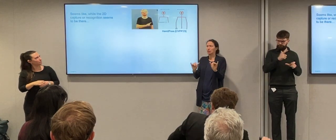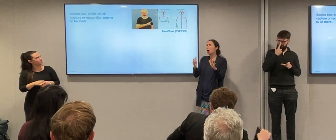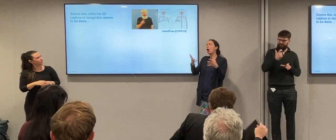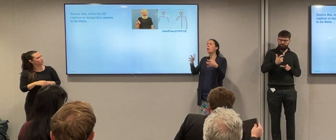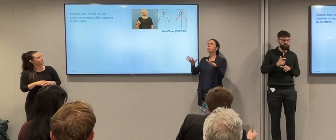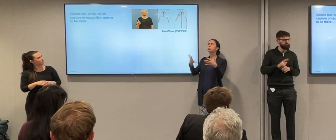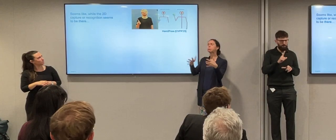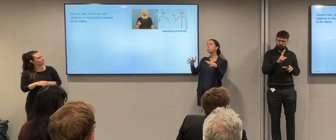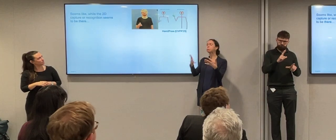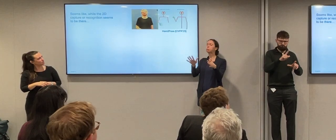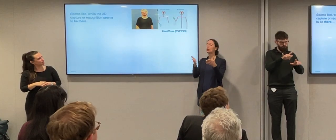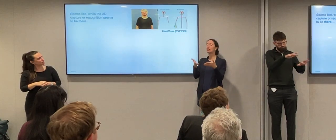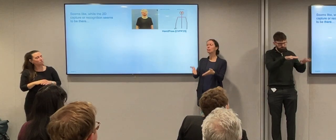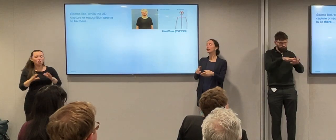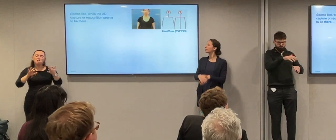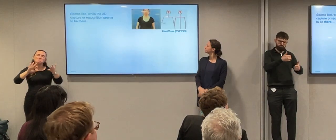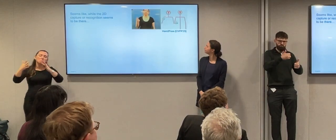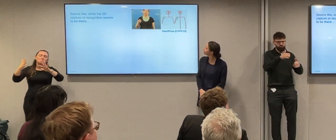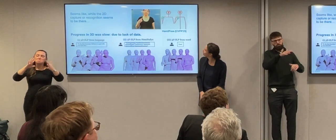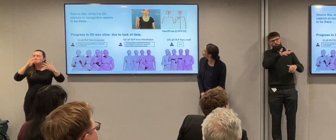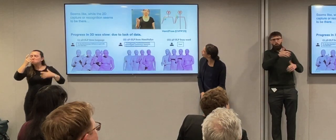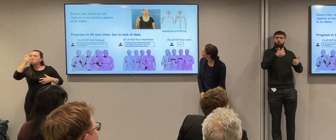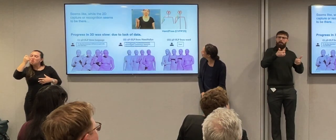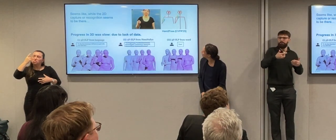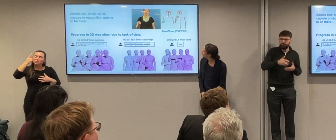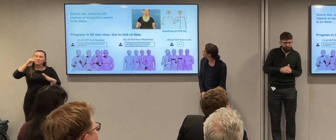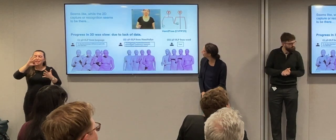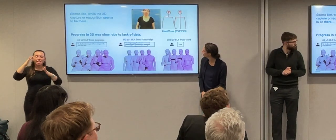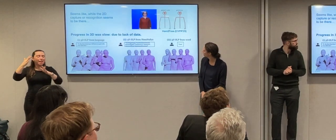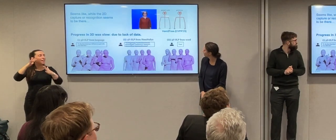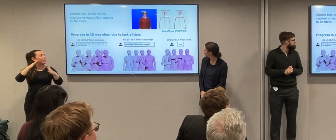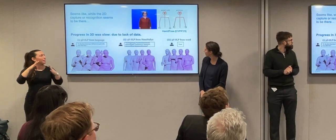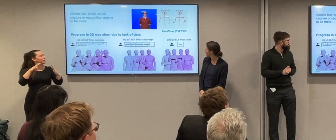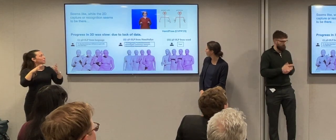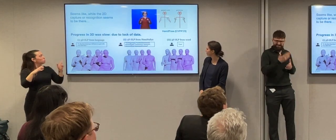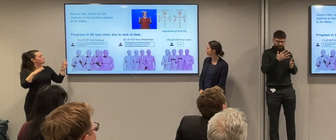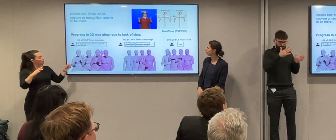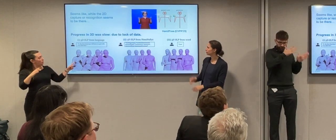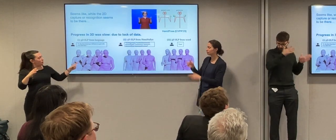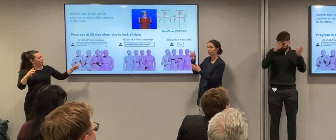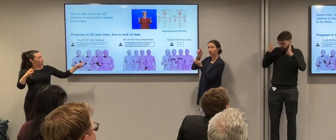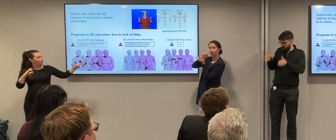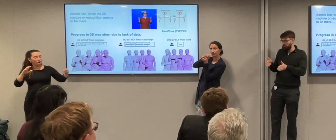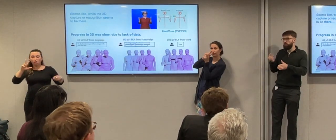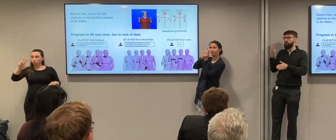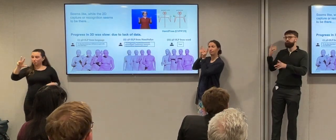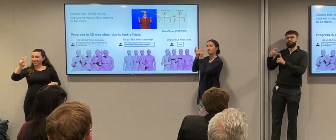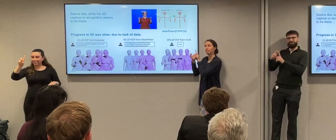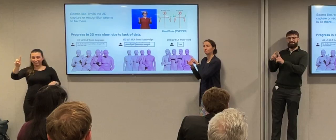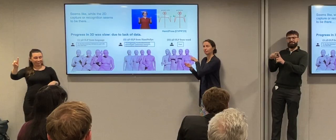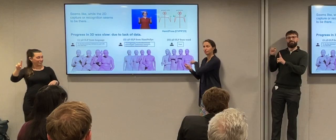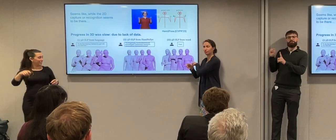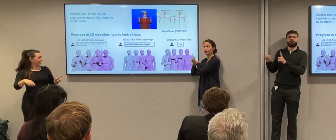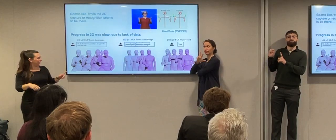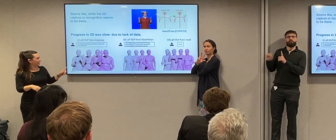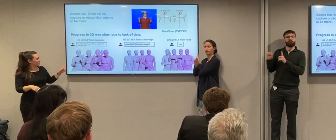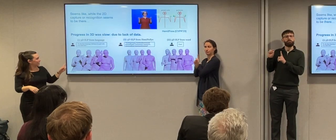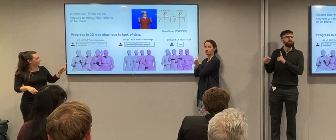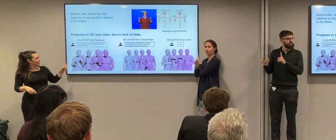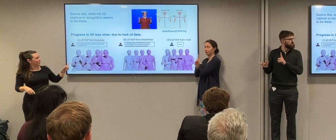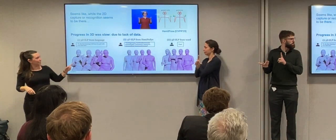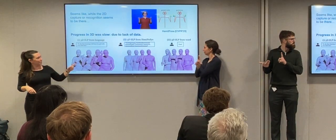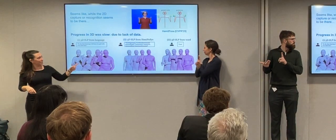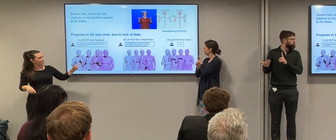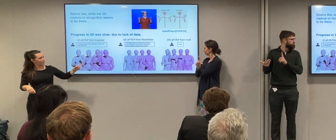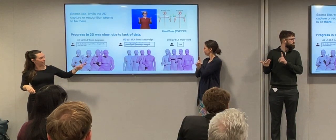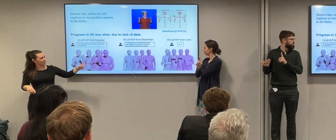of there, right? But if you start to go to 3D, that was